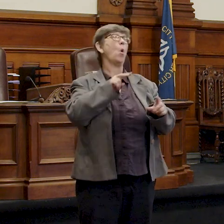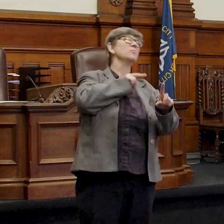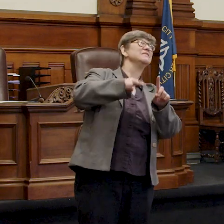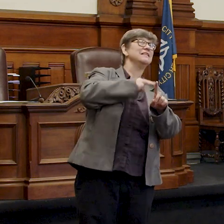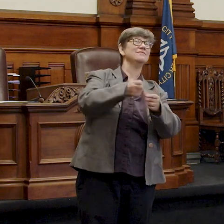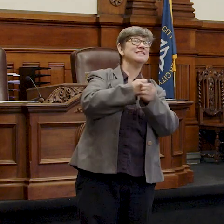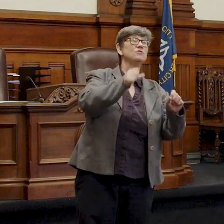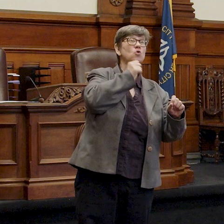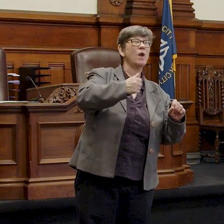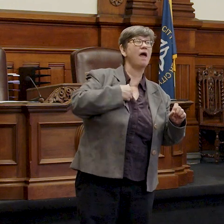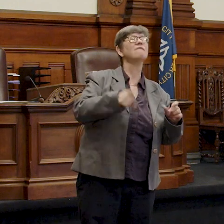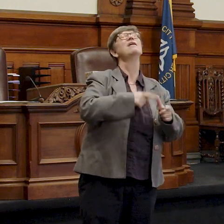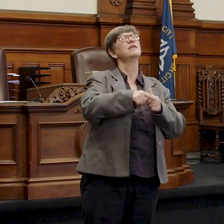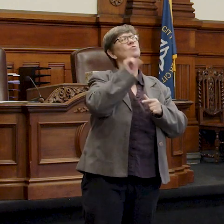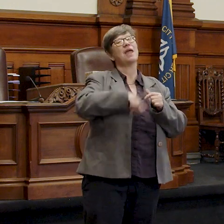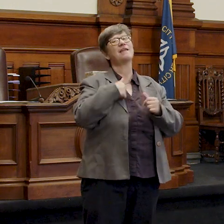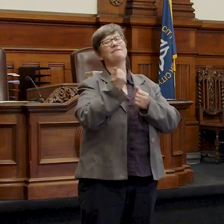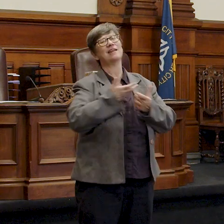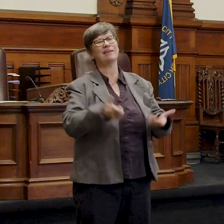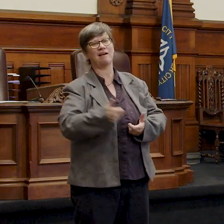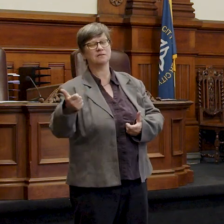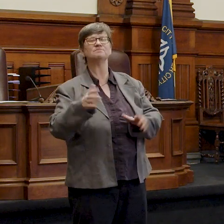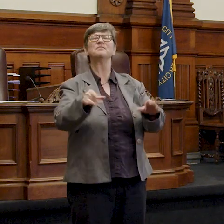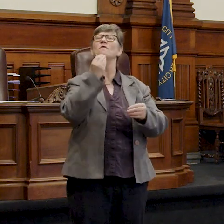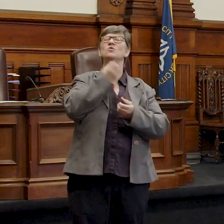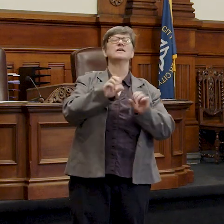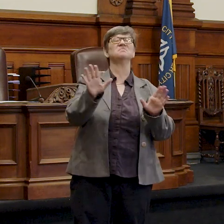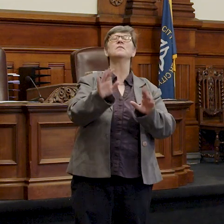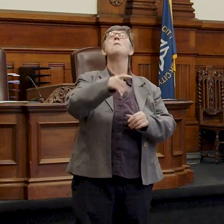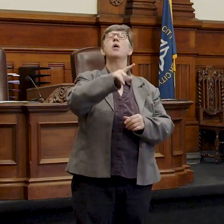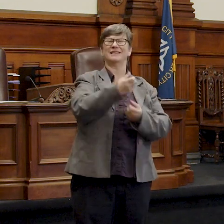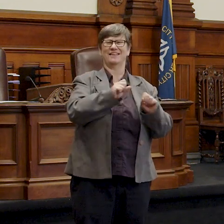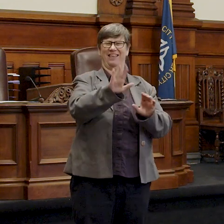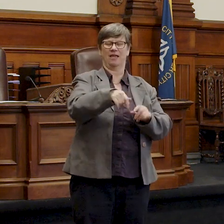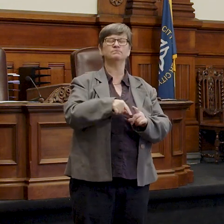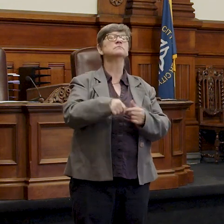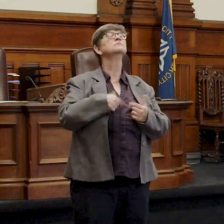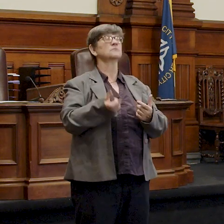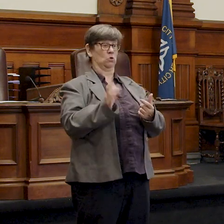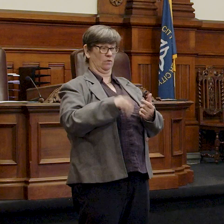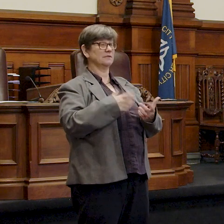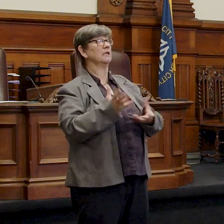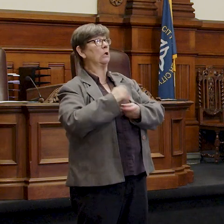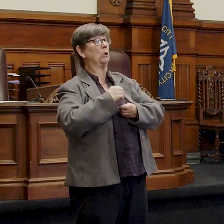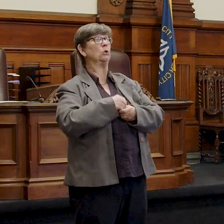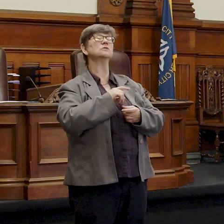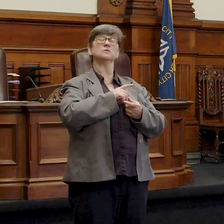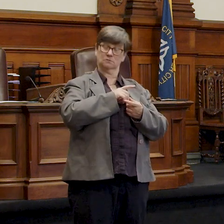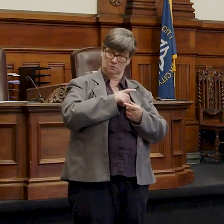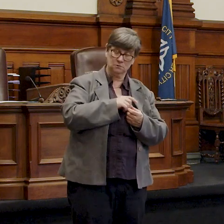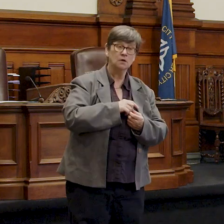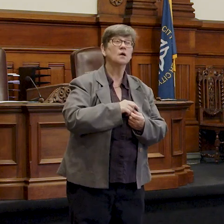cannot have anything else. This budget continues and builds upon the programs and initiatives we developed last year under our 3-part